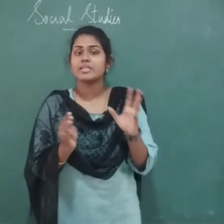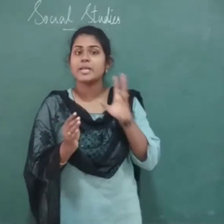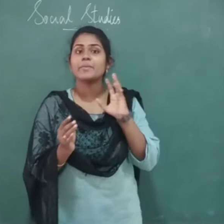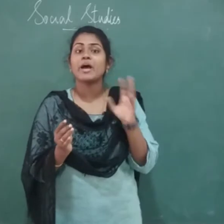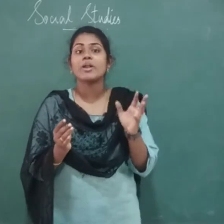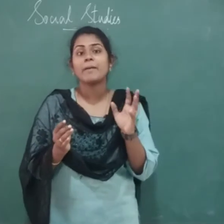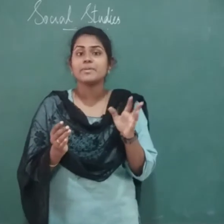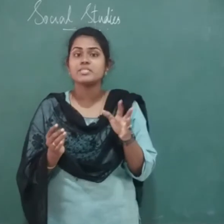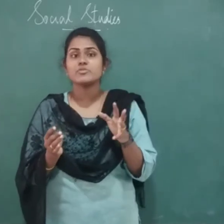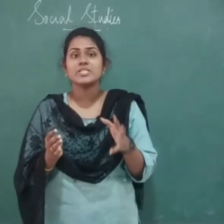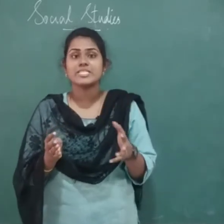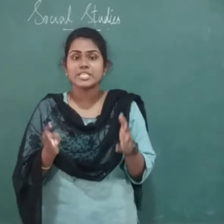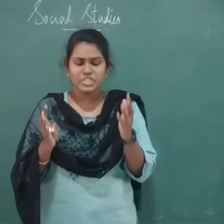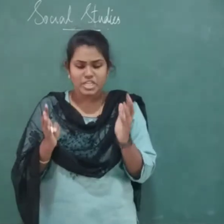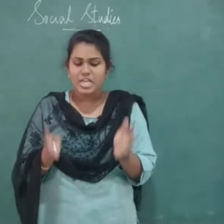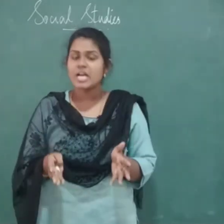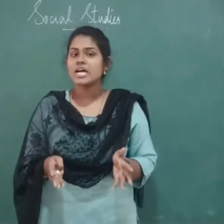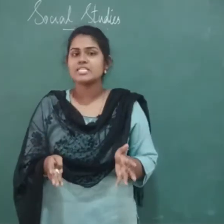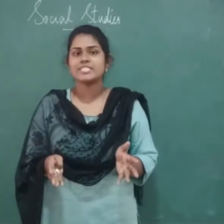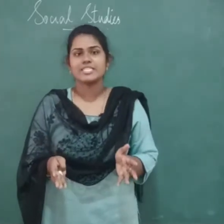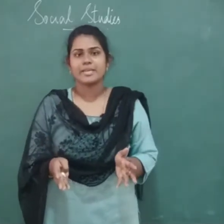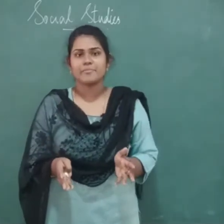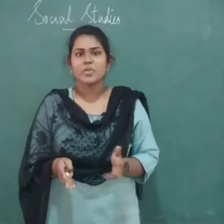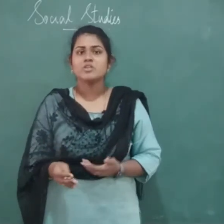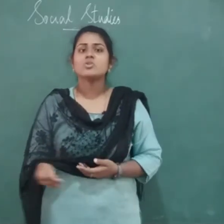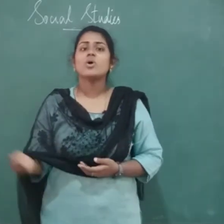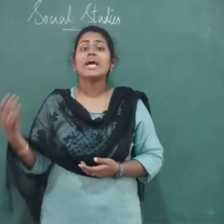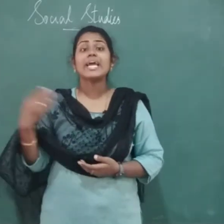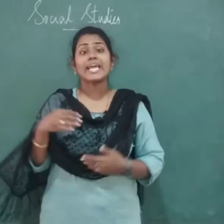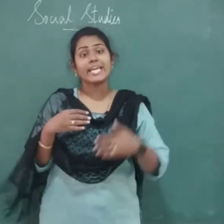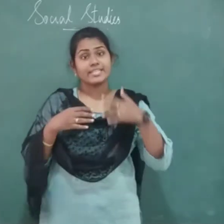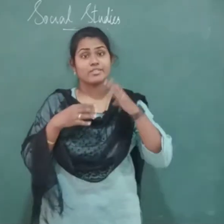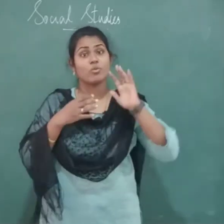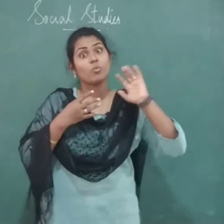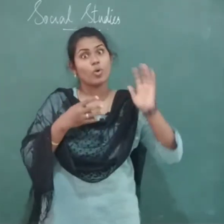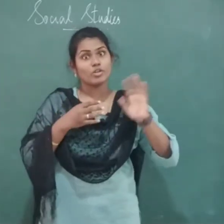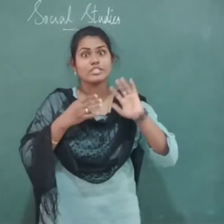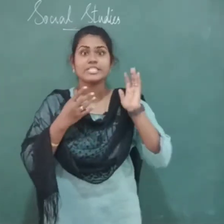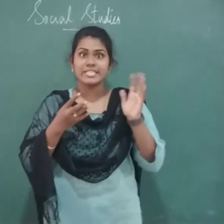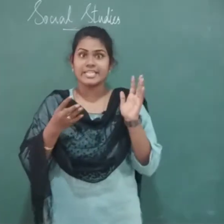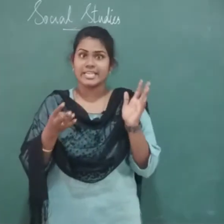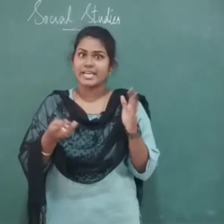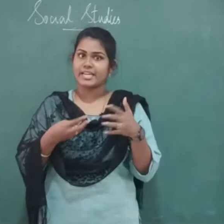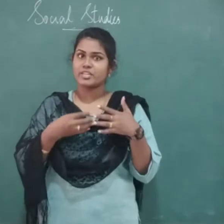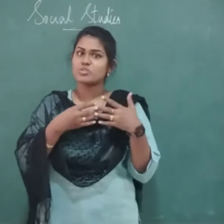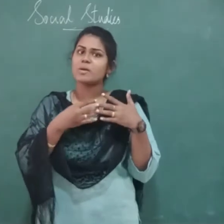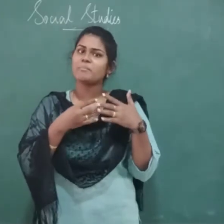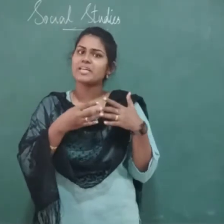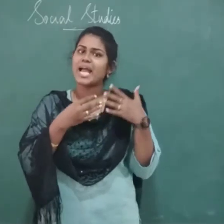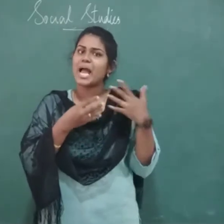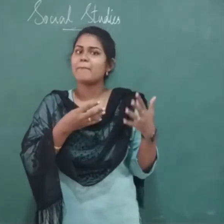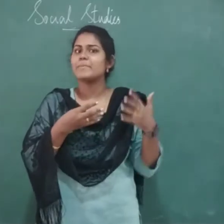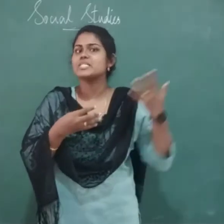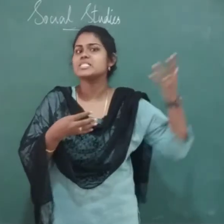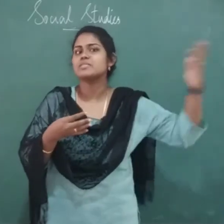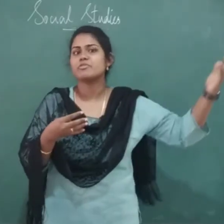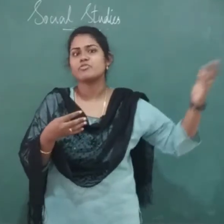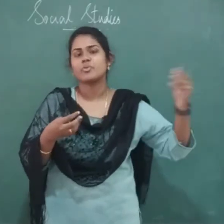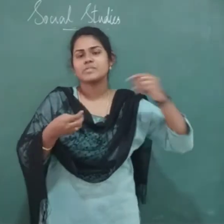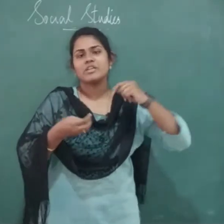named Harappan civilization as today. So it was declined. So something happened before. We